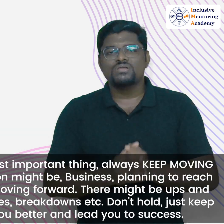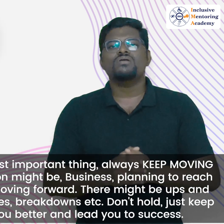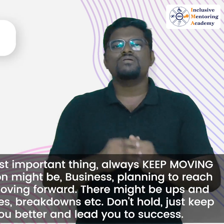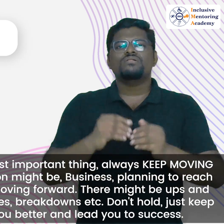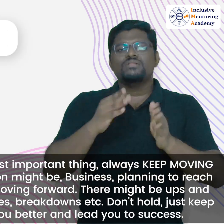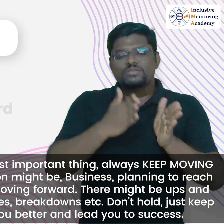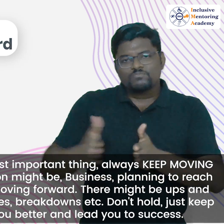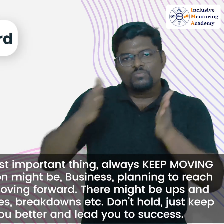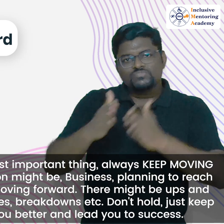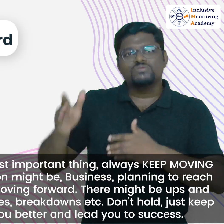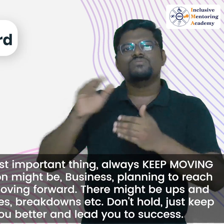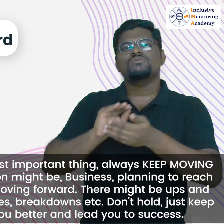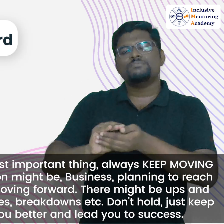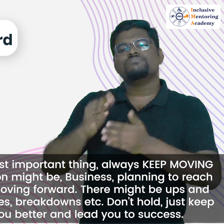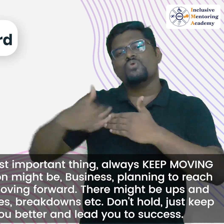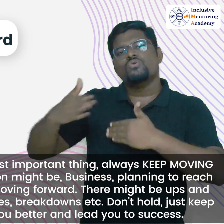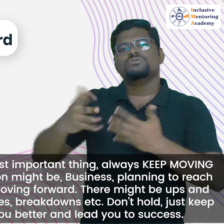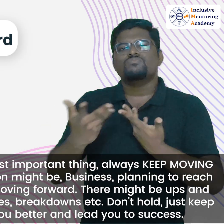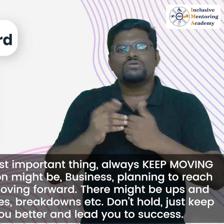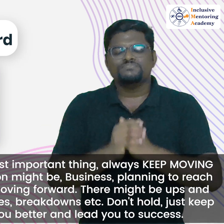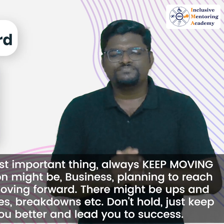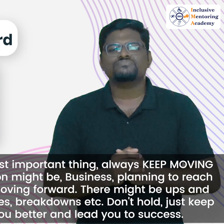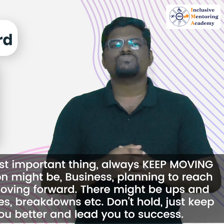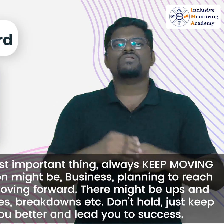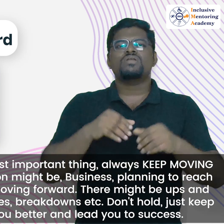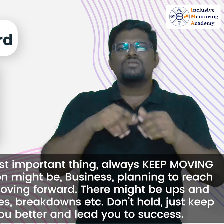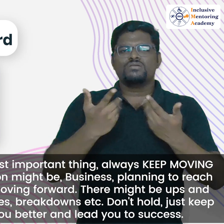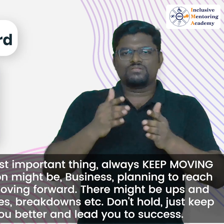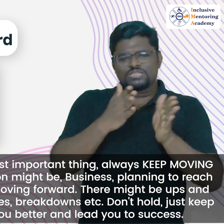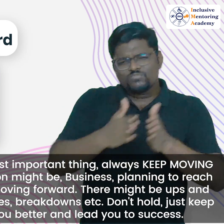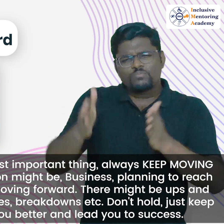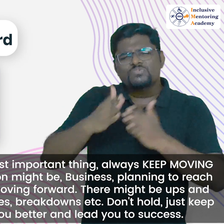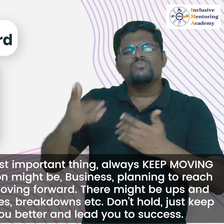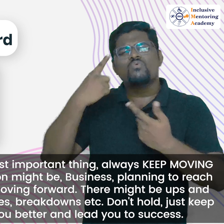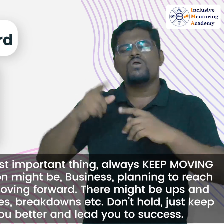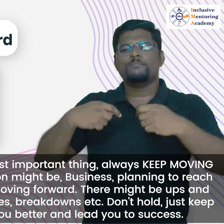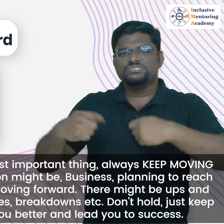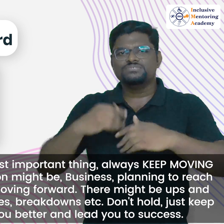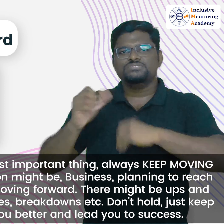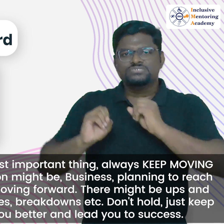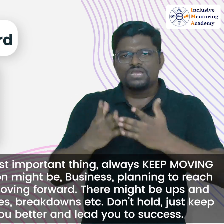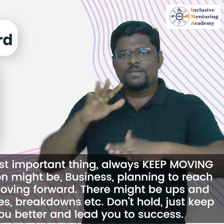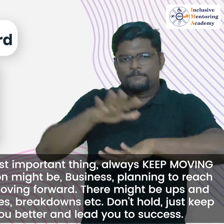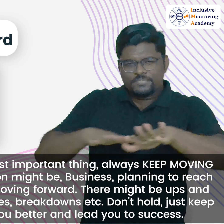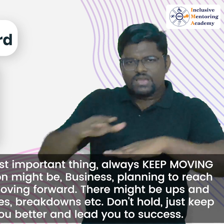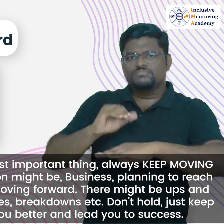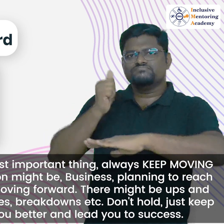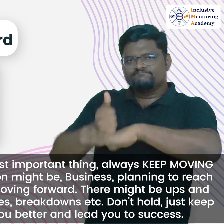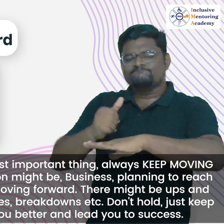Number 4. Keep moving forward. The most important thing, always keep moving forward. Whatever the situation might